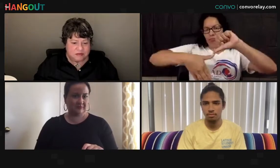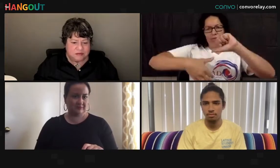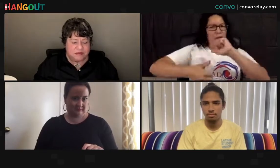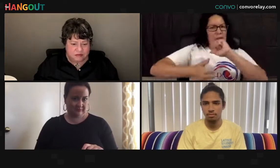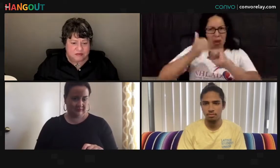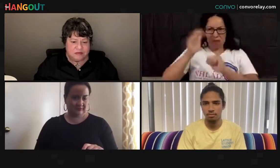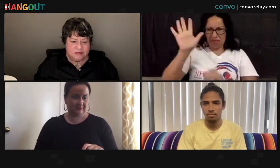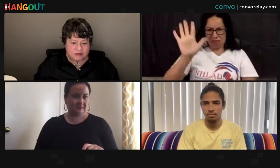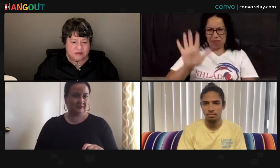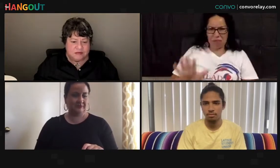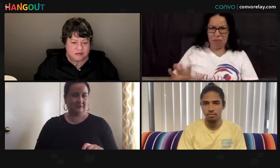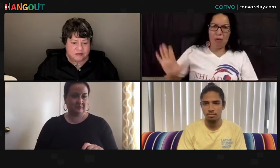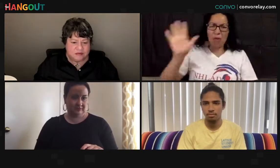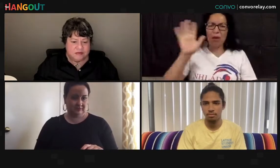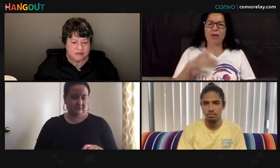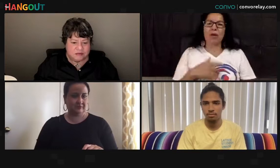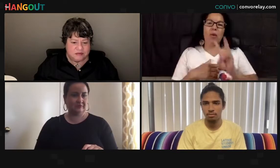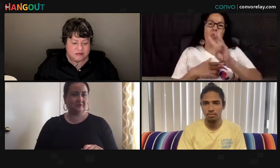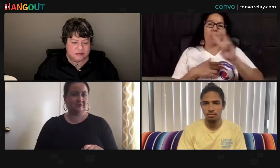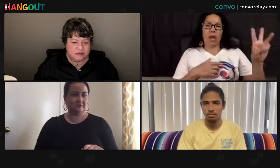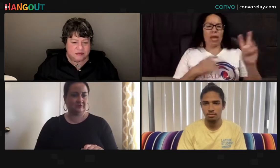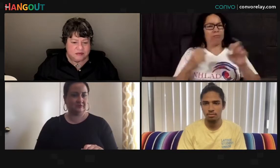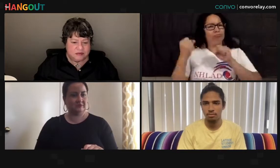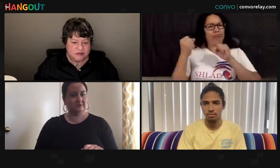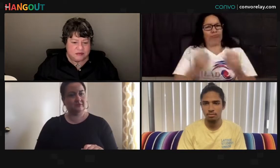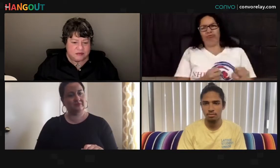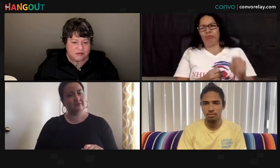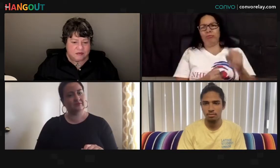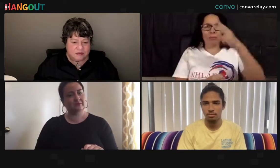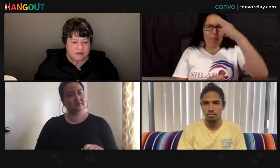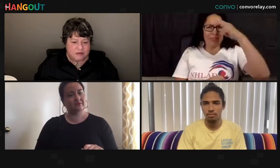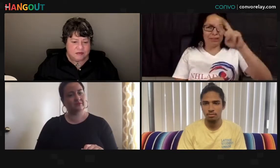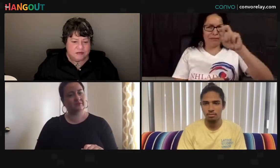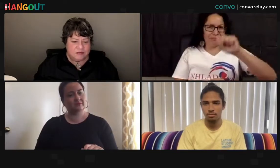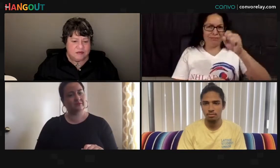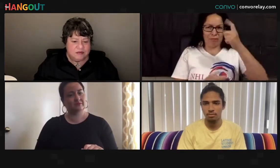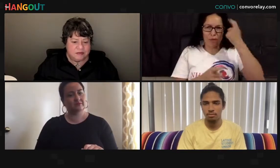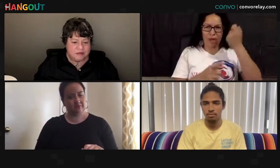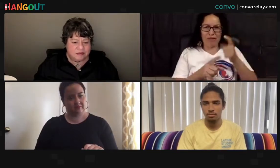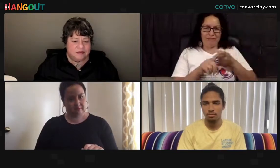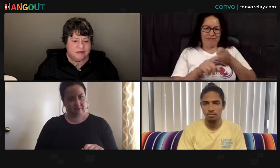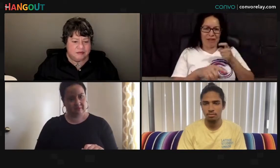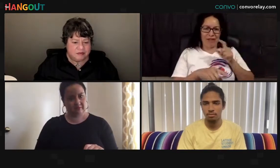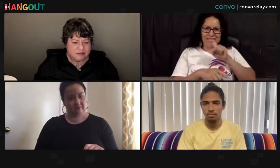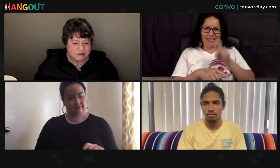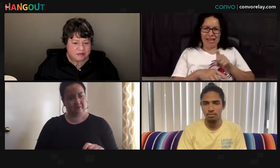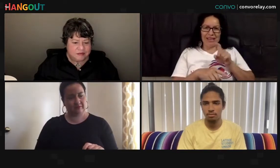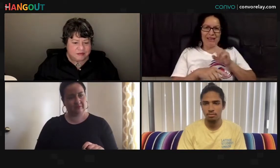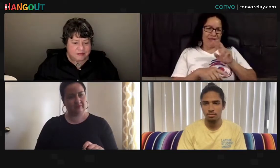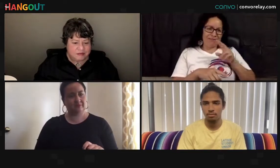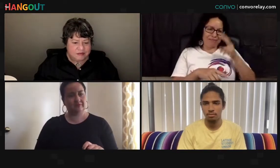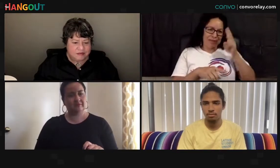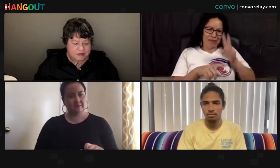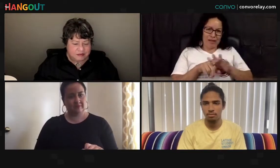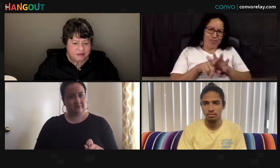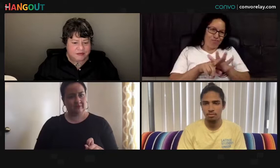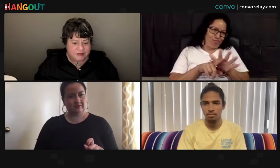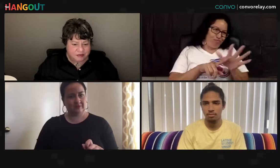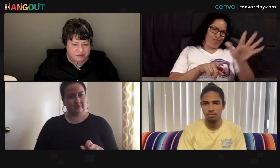there, mostly from Central and South America. And on the West Coast, what you notice is there's a lot of people from Mexico, because you see